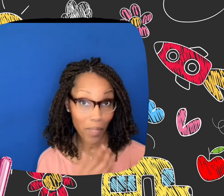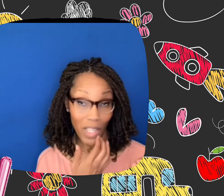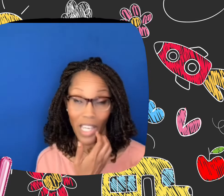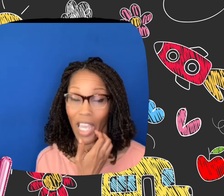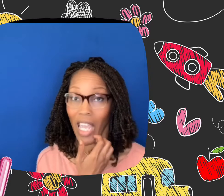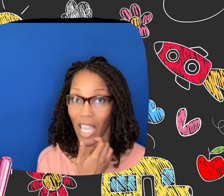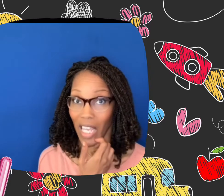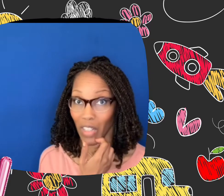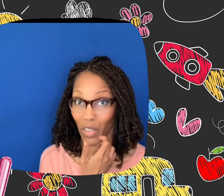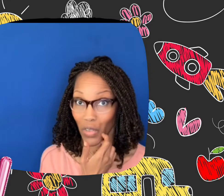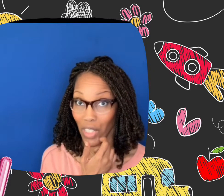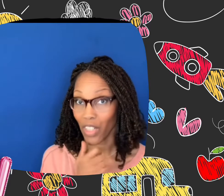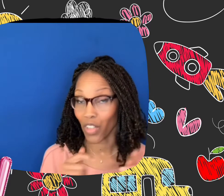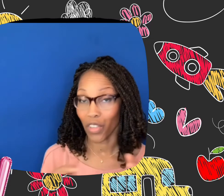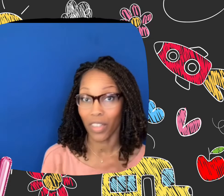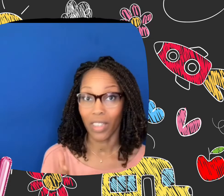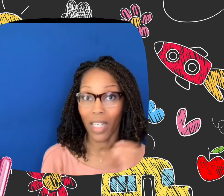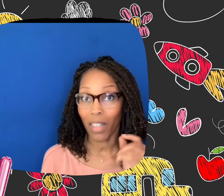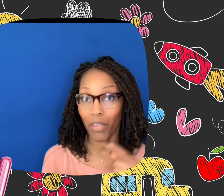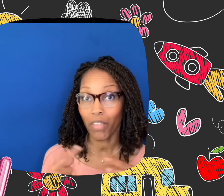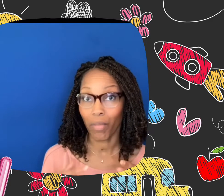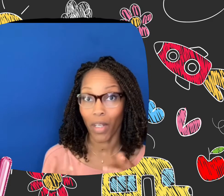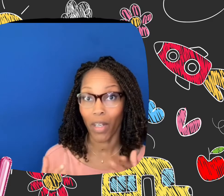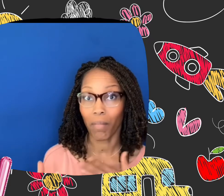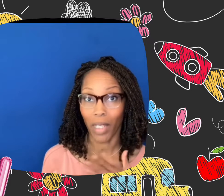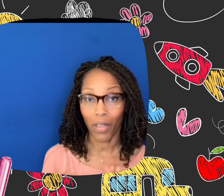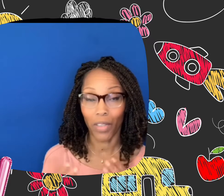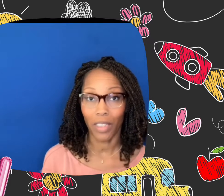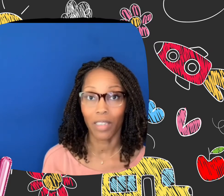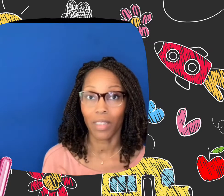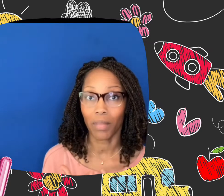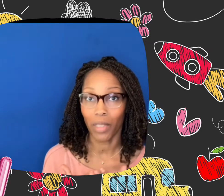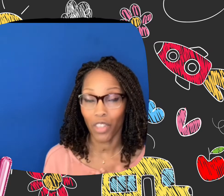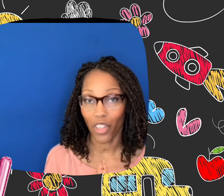OUTSCHOOL.com, and you can learn sign language from there. And my